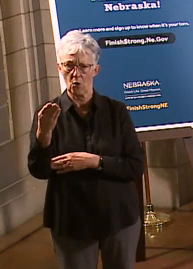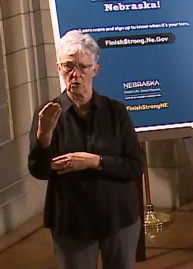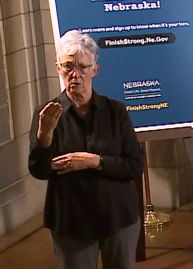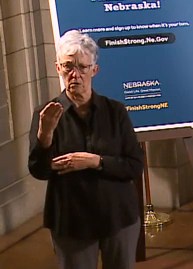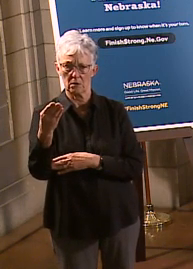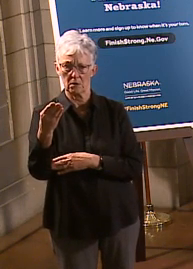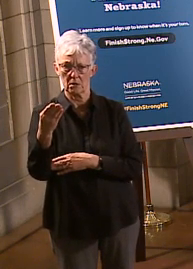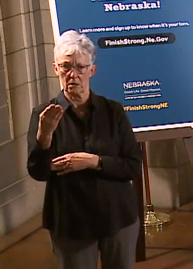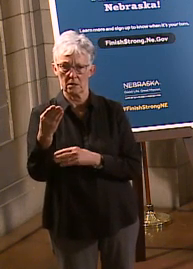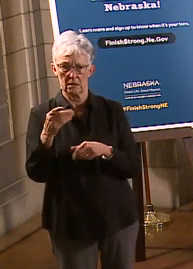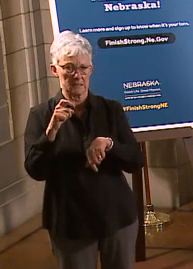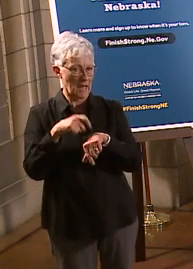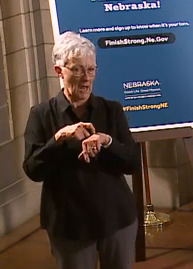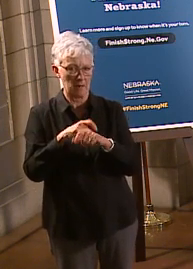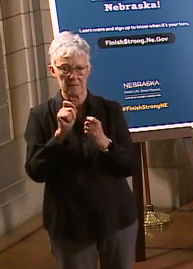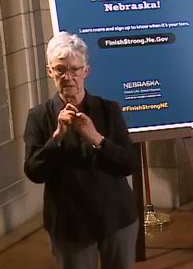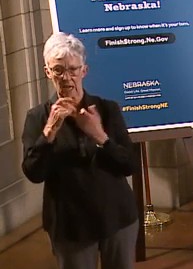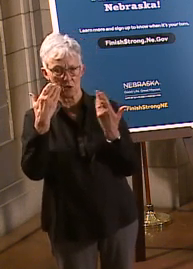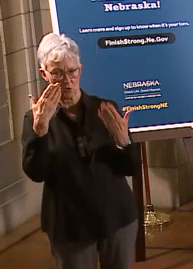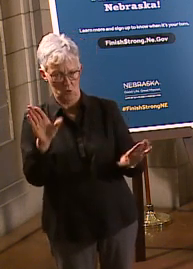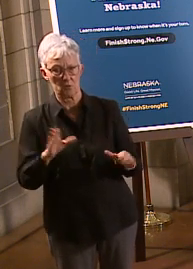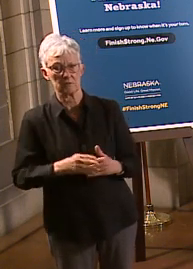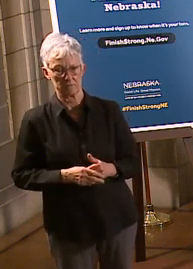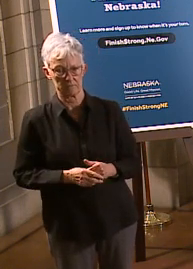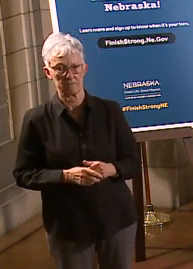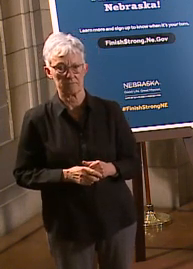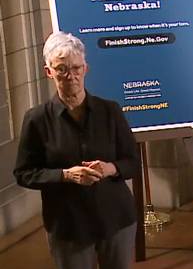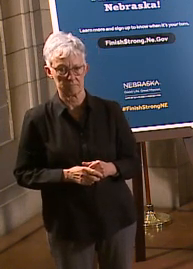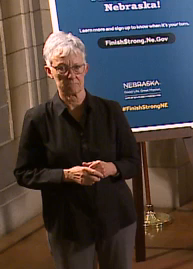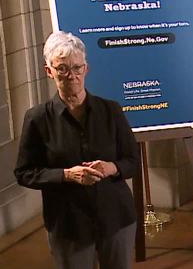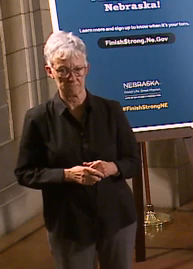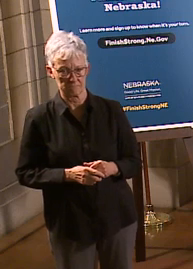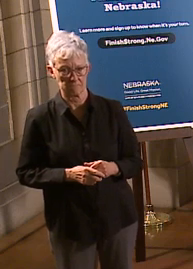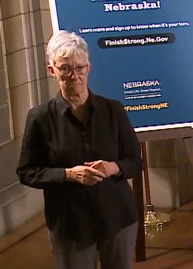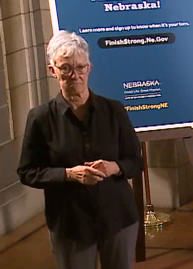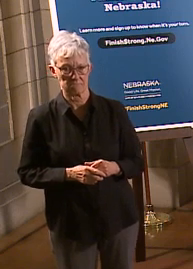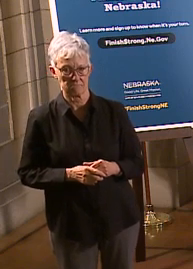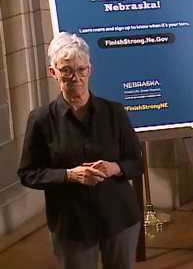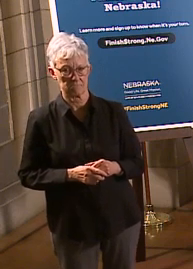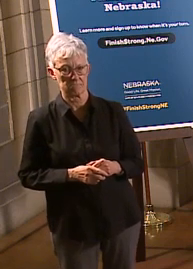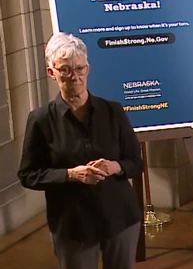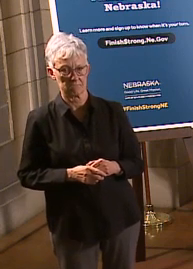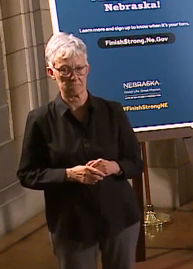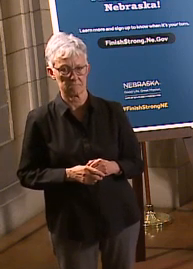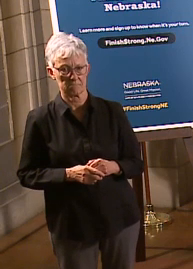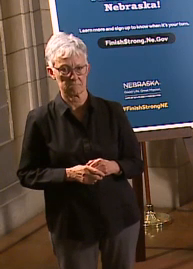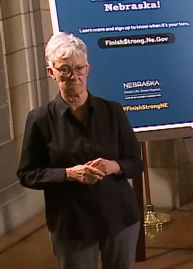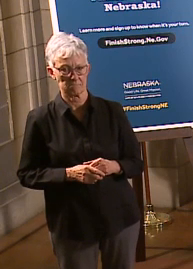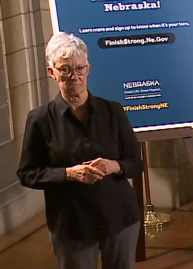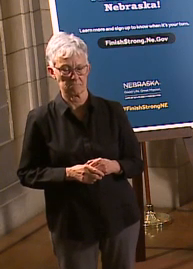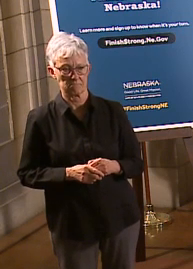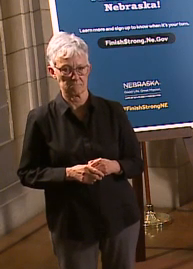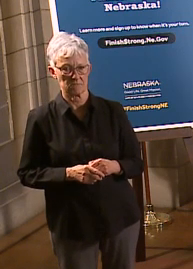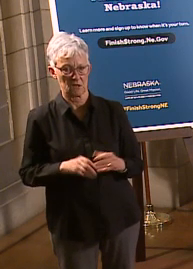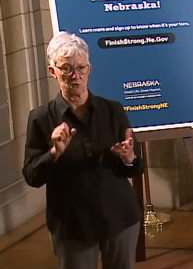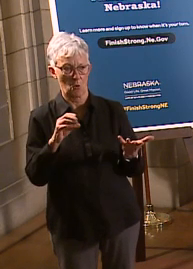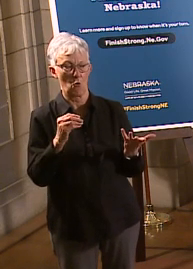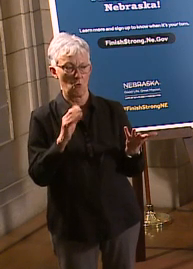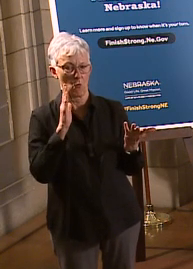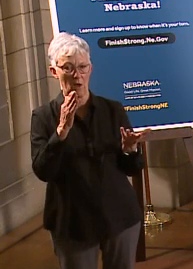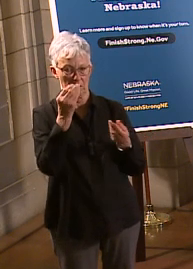announced later this week. All right, so stay tuned for the details with regard to the press briefing